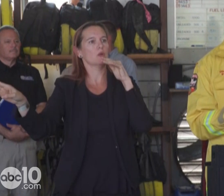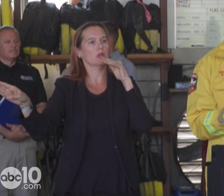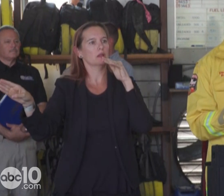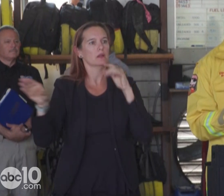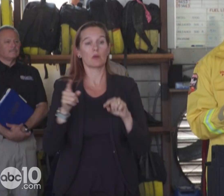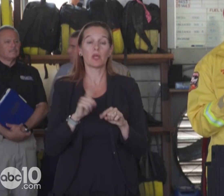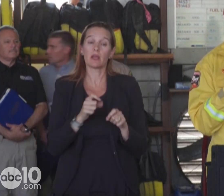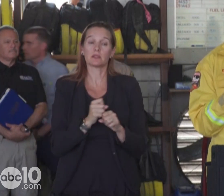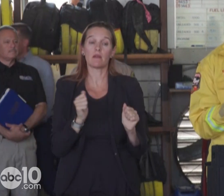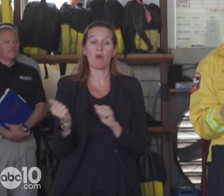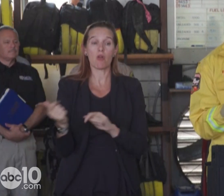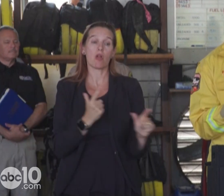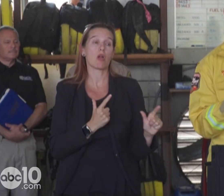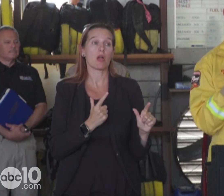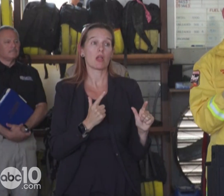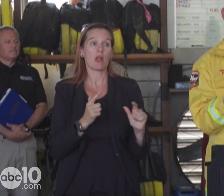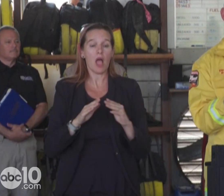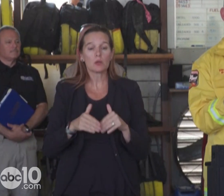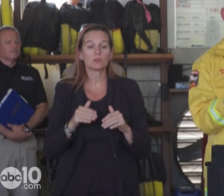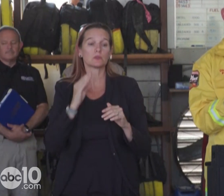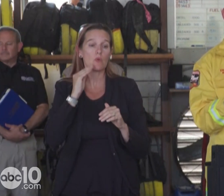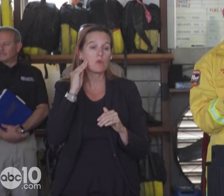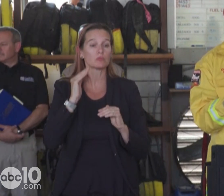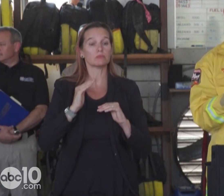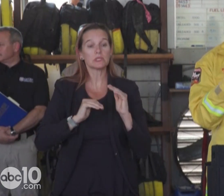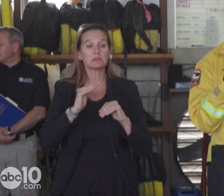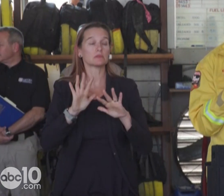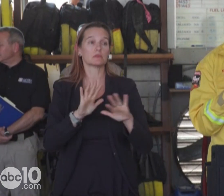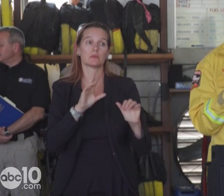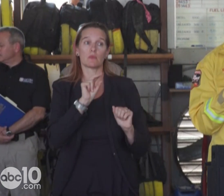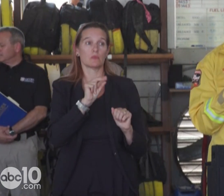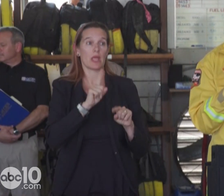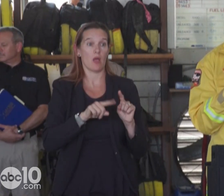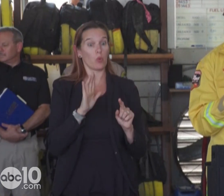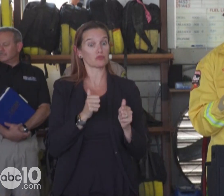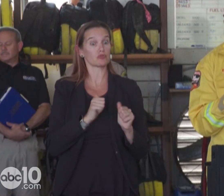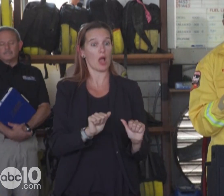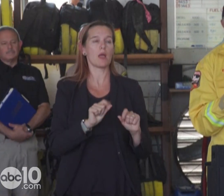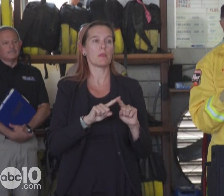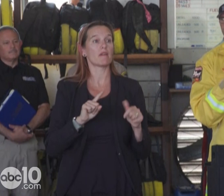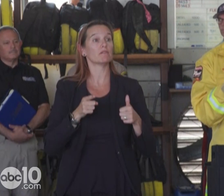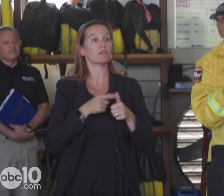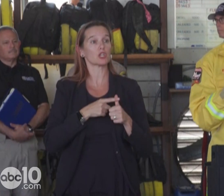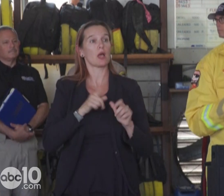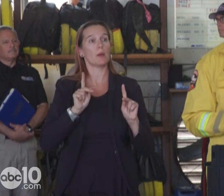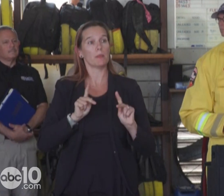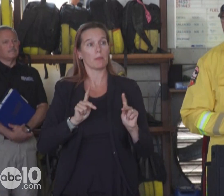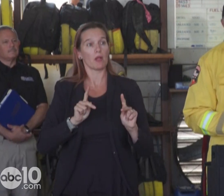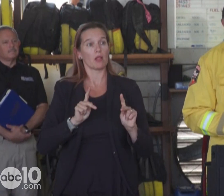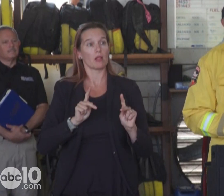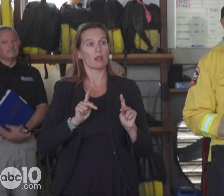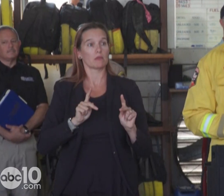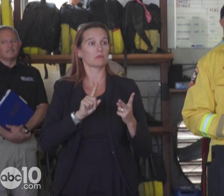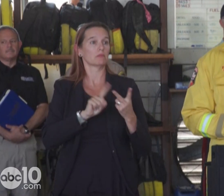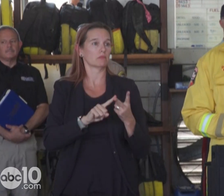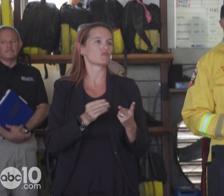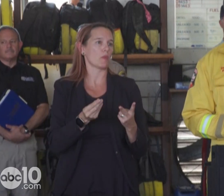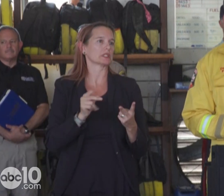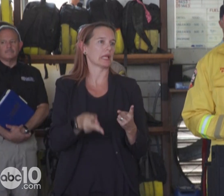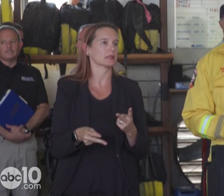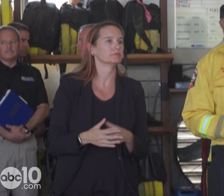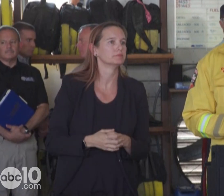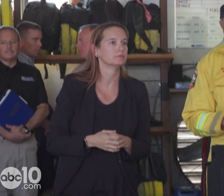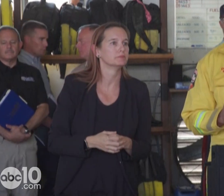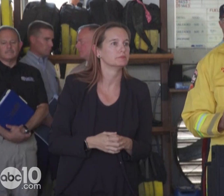We're going to try, but we can't ensure. Number one is people, lives, and property. Second.